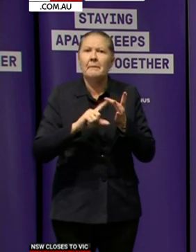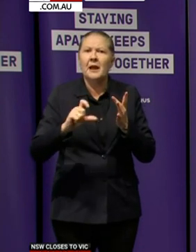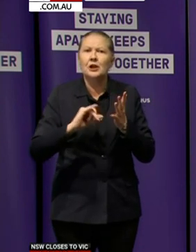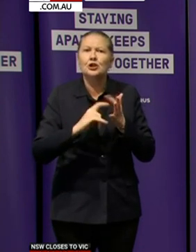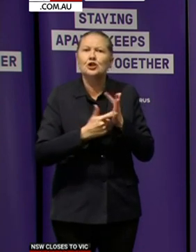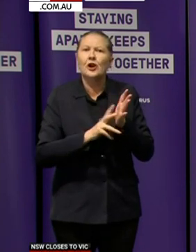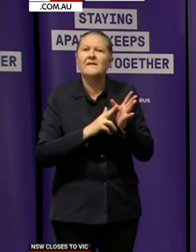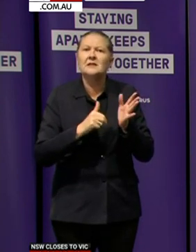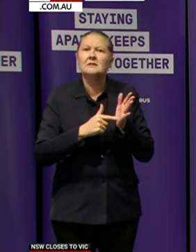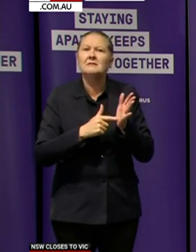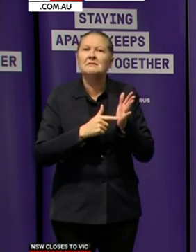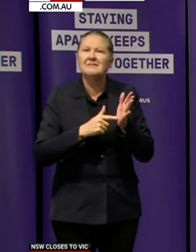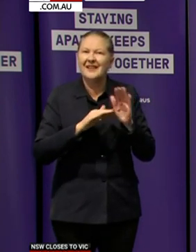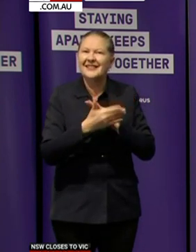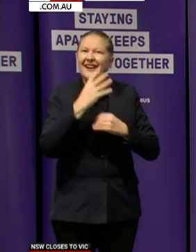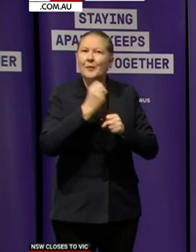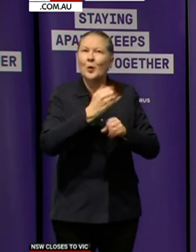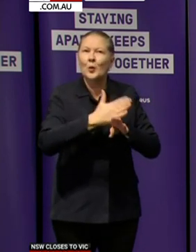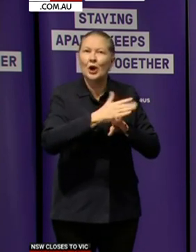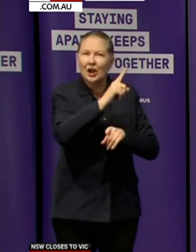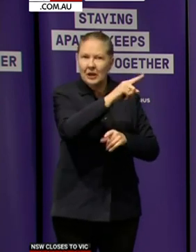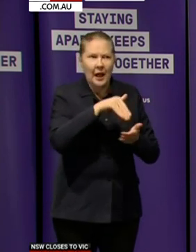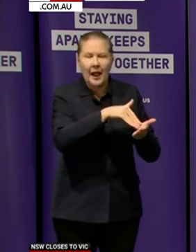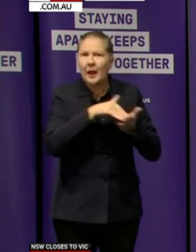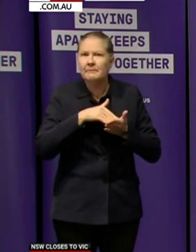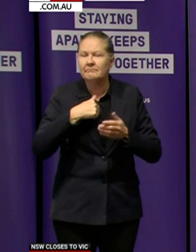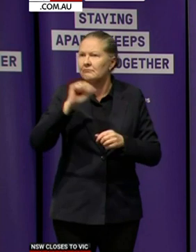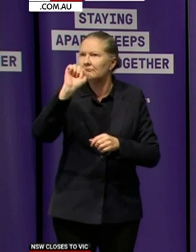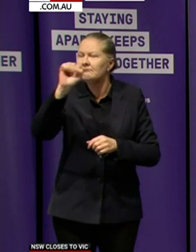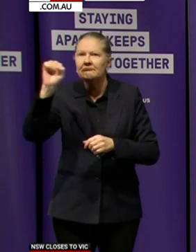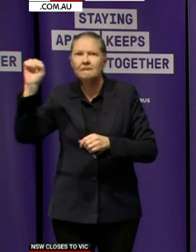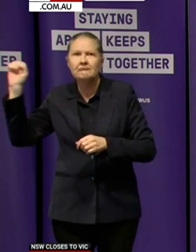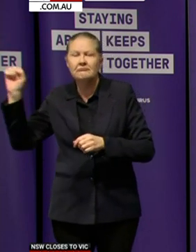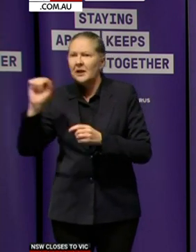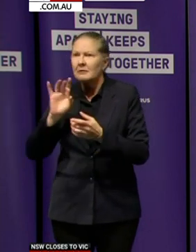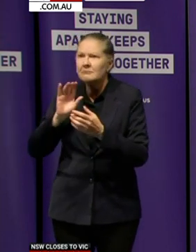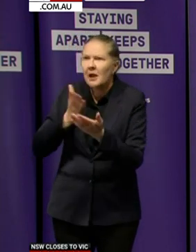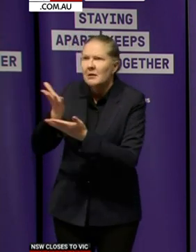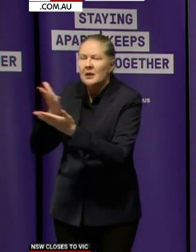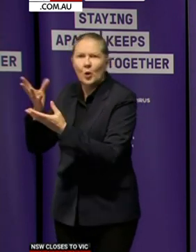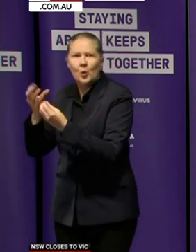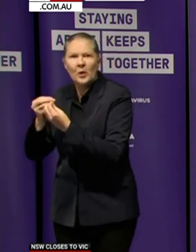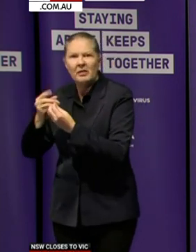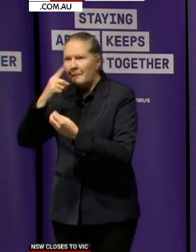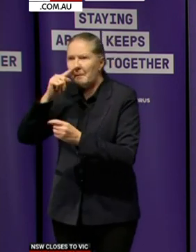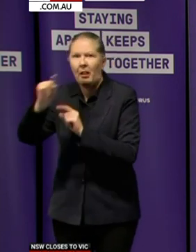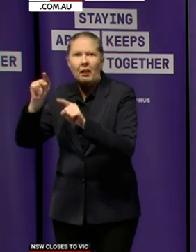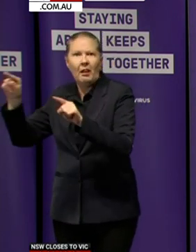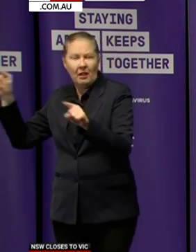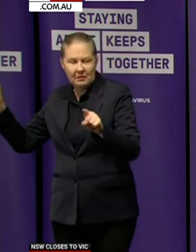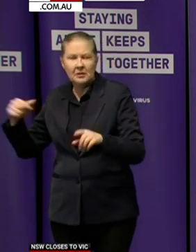servants who've been helping us with our door knocking and other community engagement work. I can inform you that I have asked for a